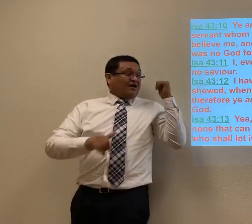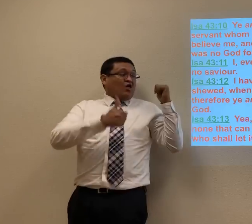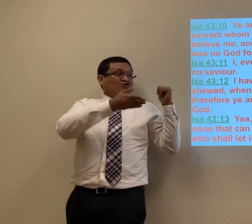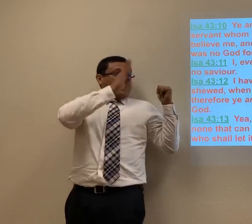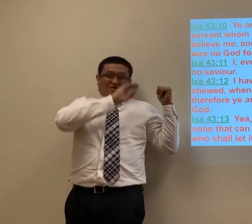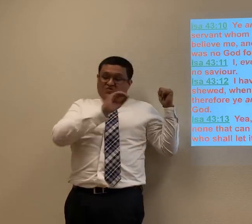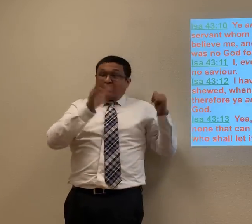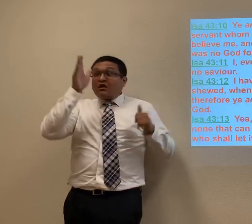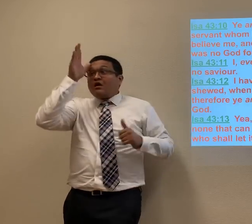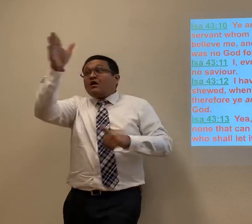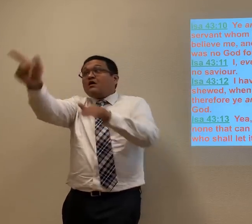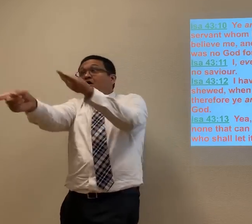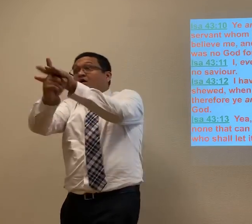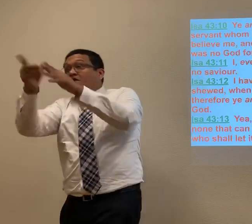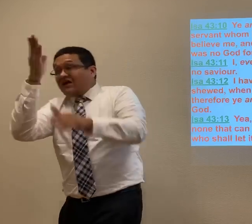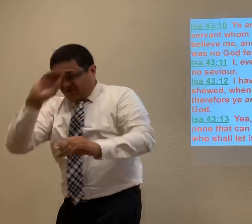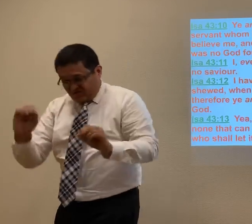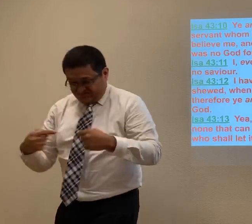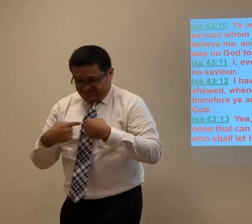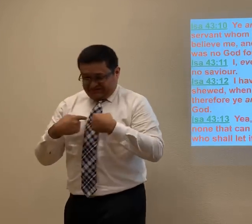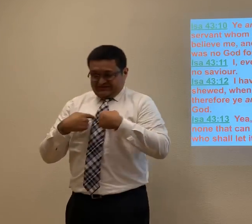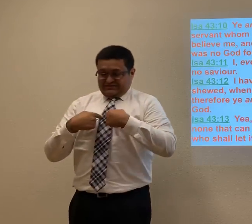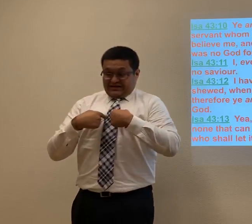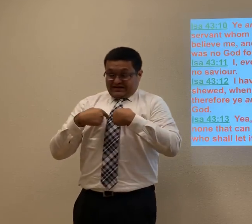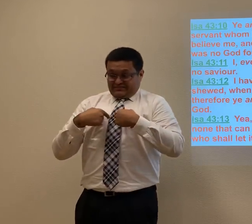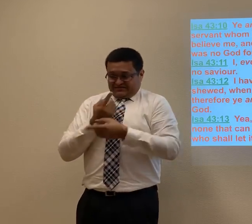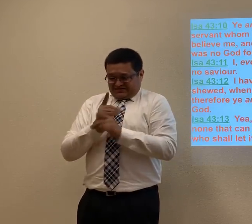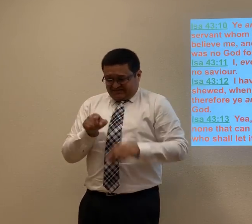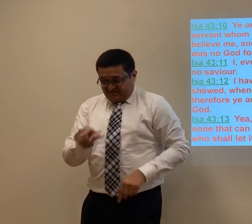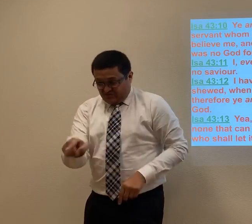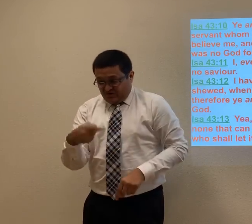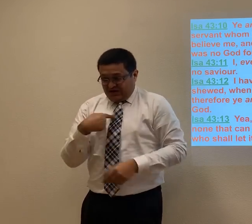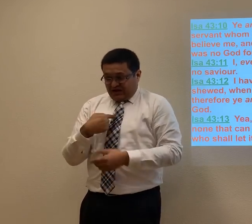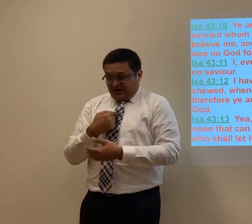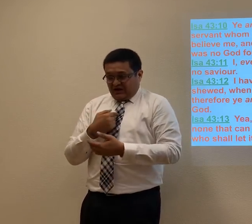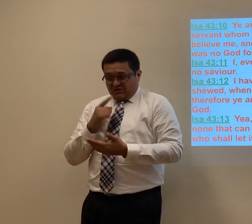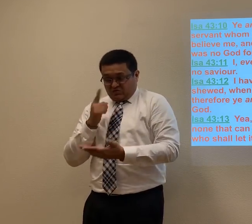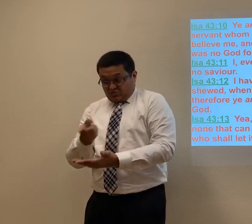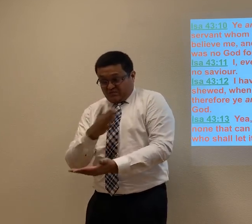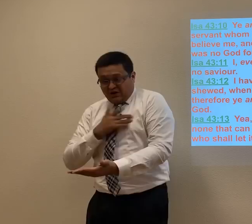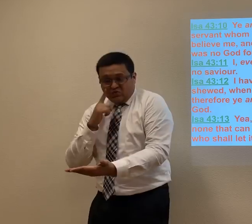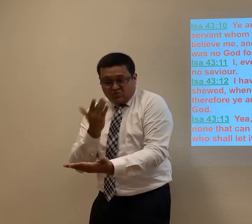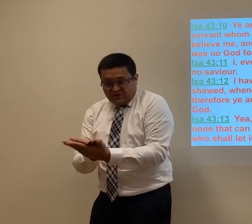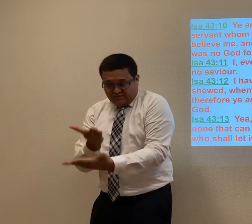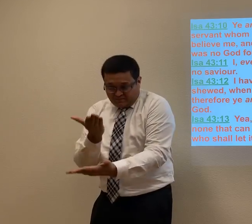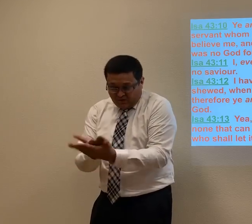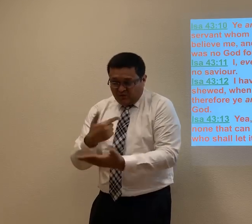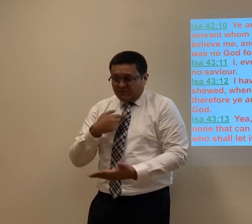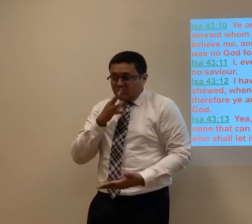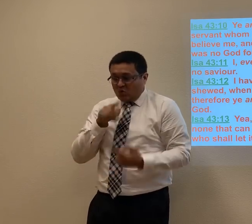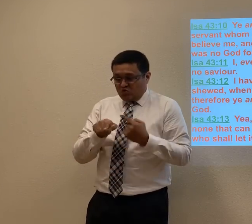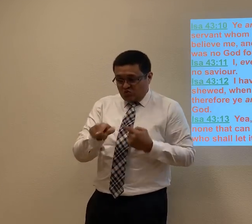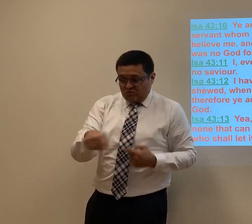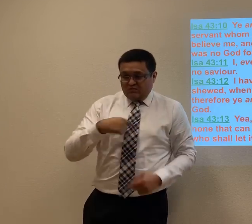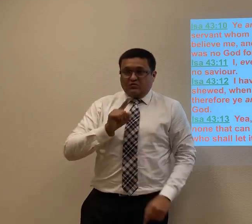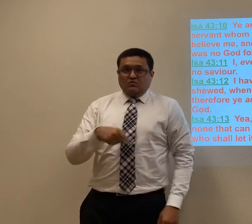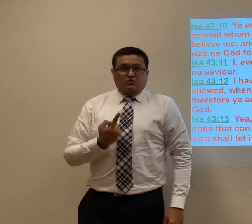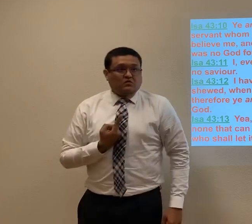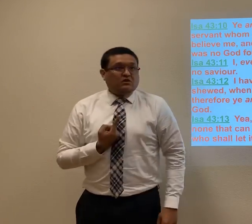none behind me, none and before after me. So ye are my witnesses